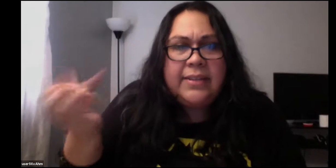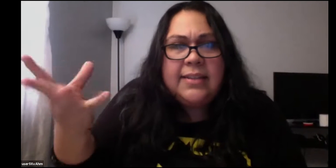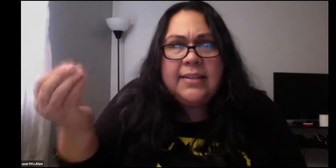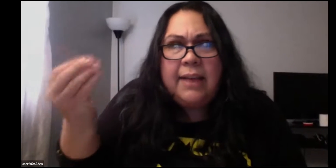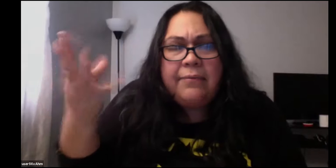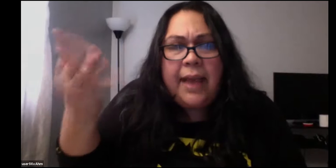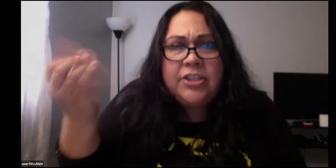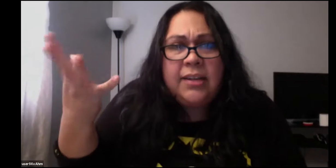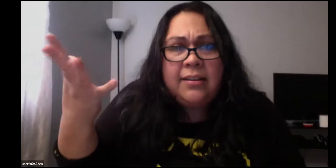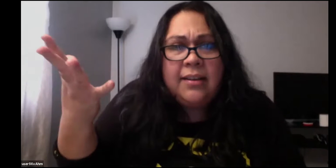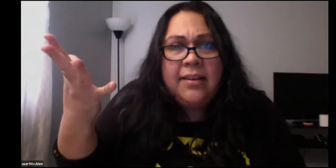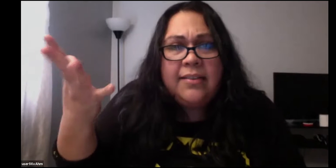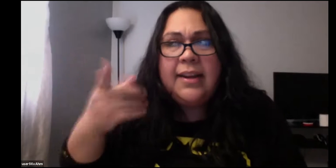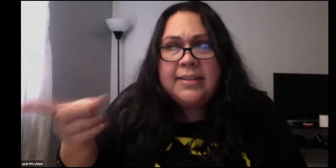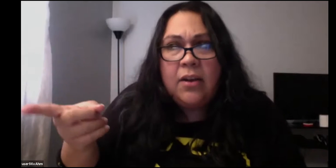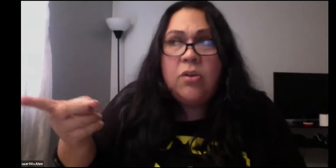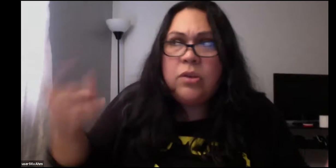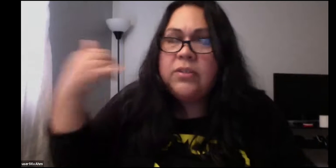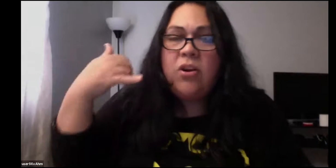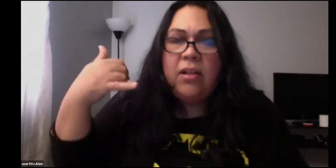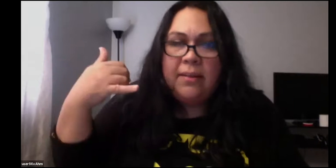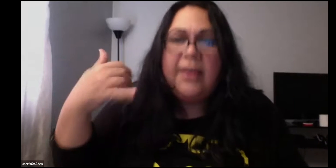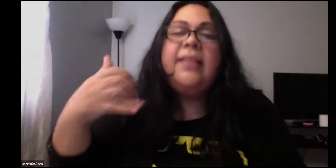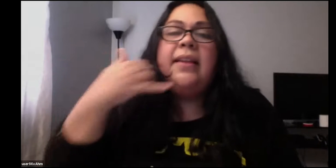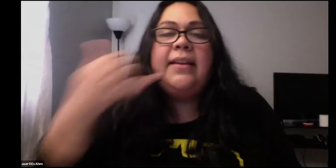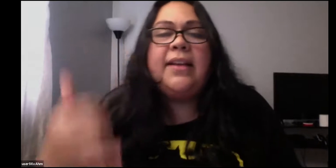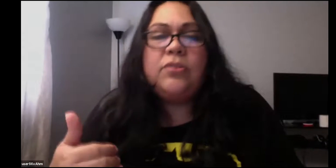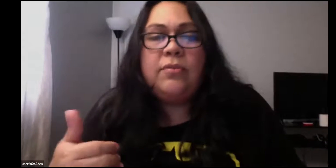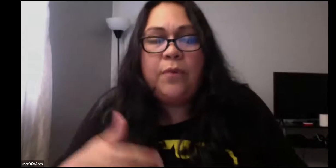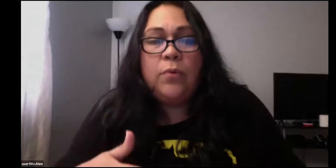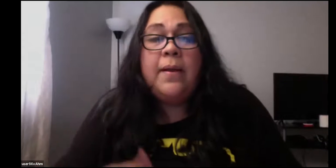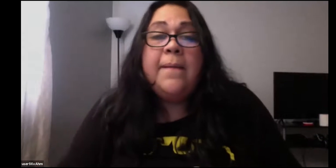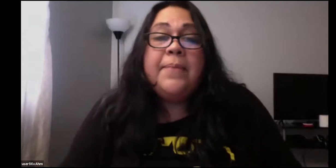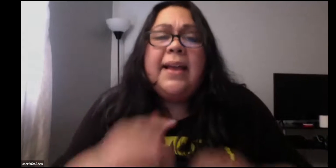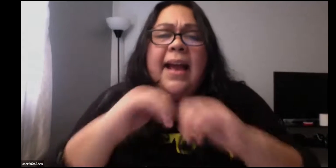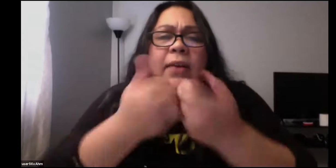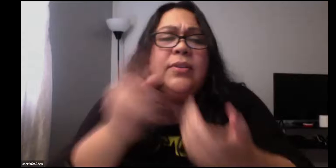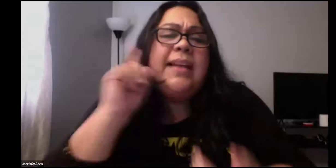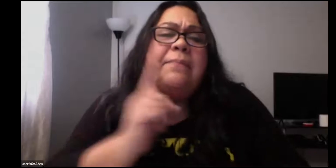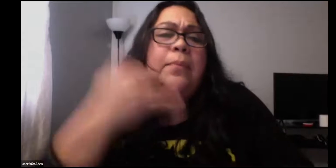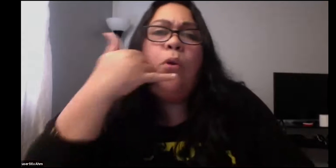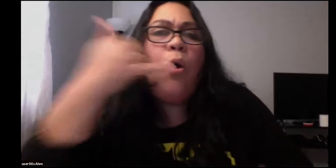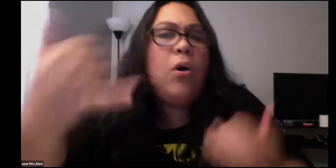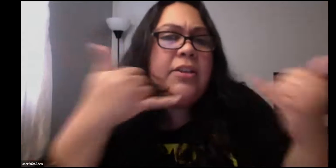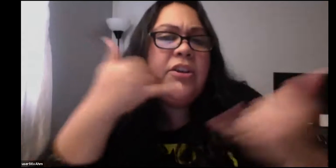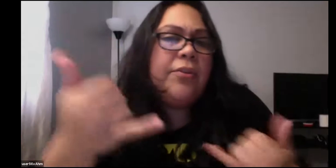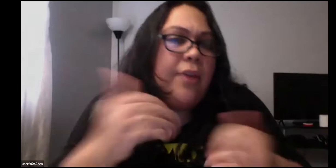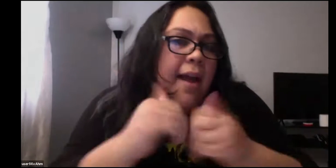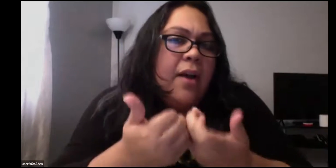the light flashing, then he's like, oh, someone's calling me. And then he can answer the phone. And how do deaf people call each other? How? Tell